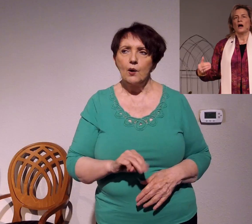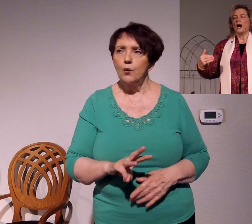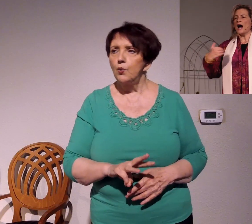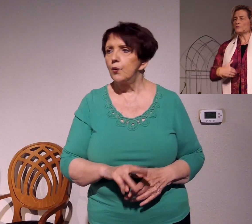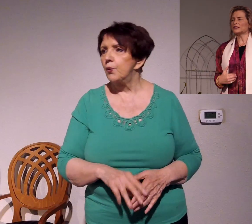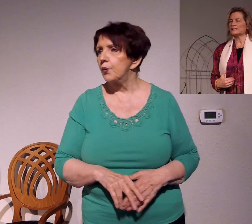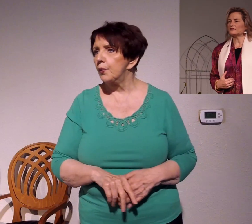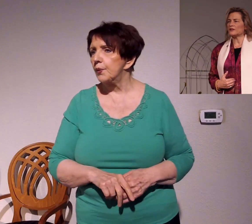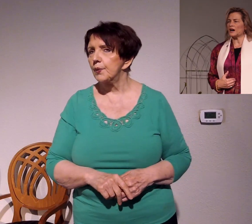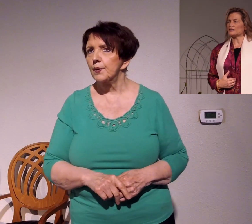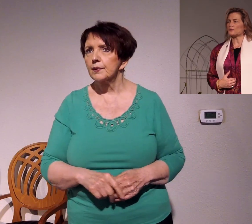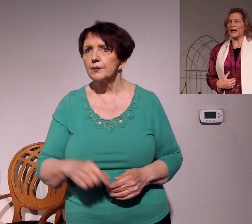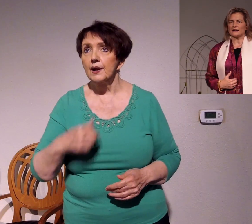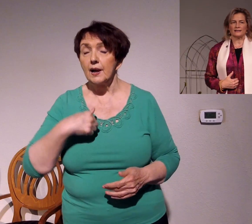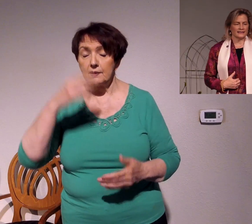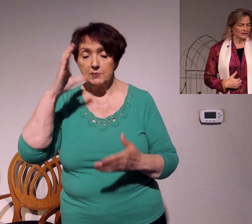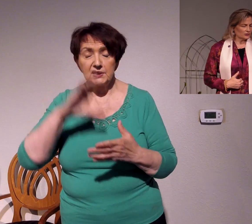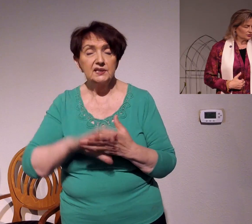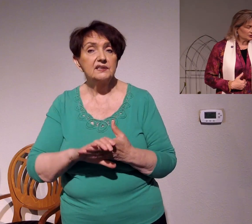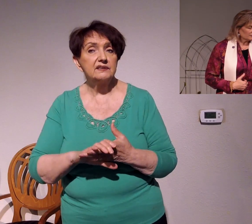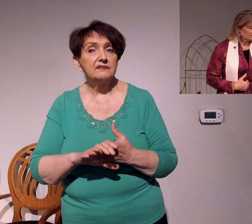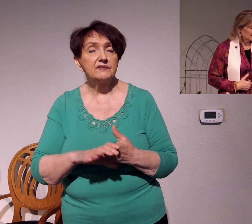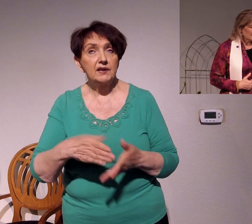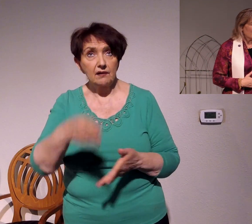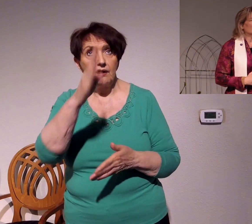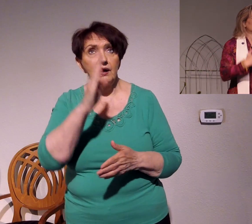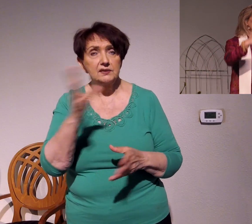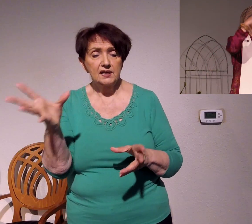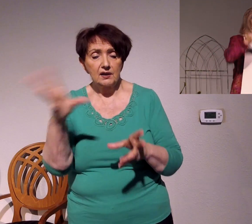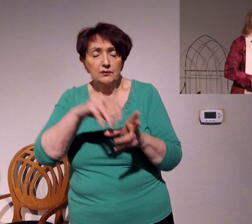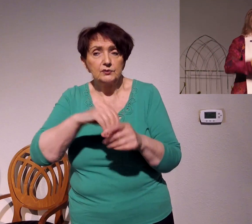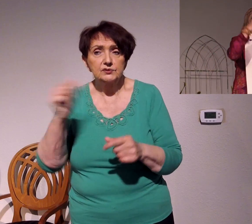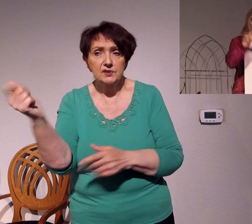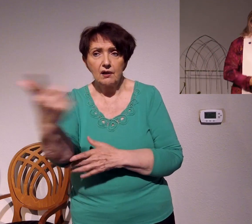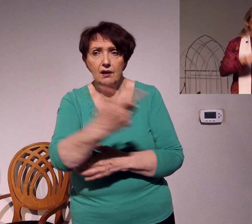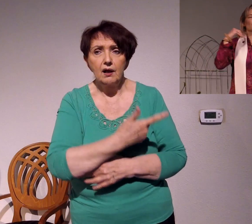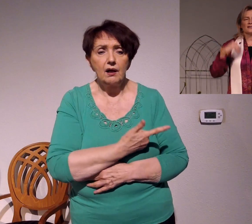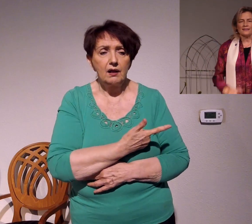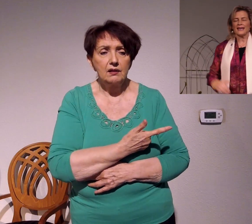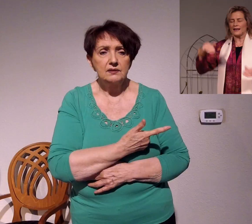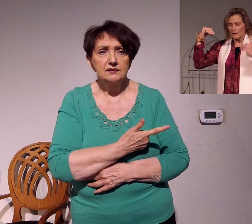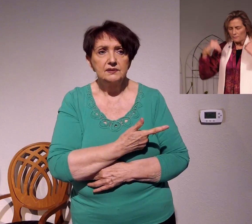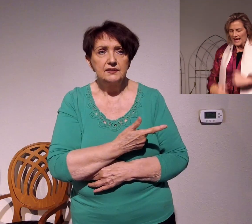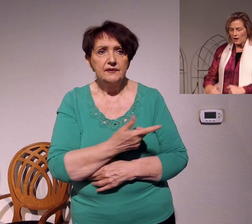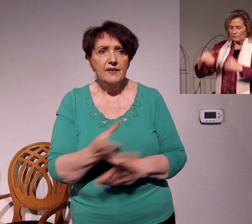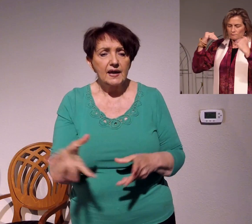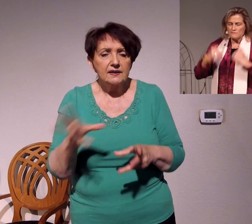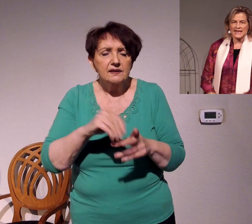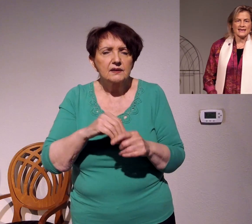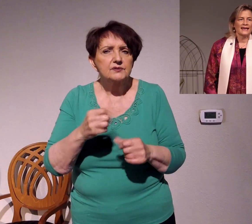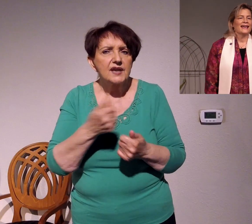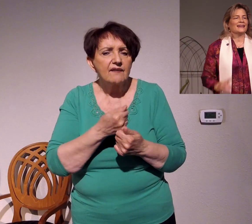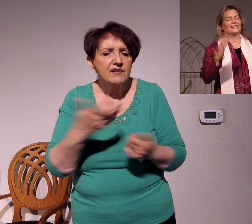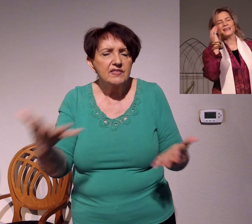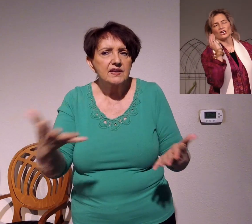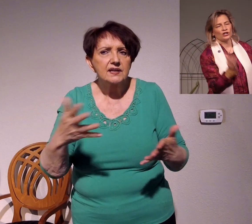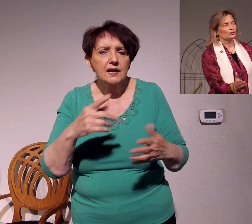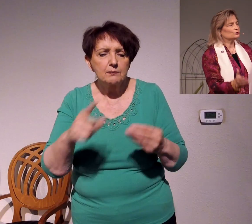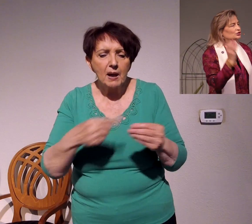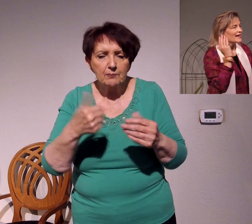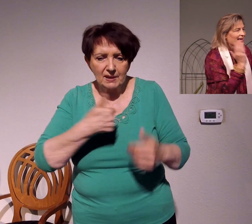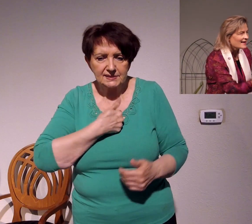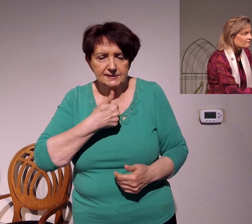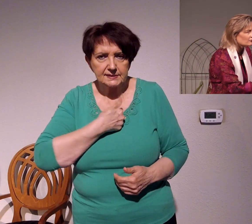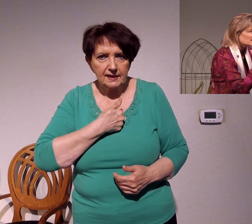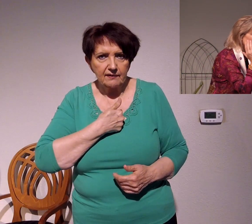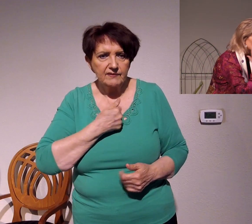So I believe God is radically inclusive, and this includes everything about me, and it